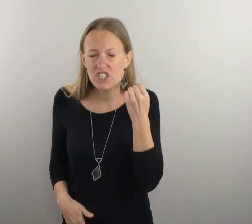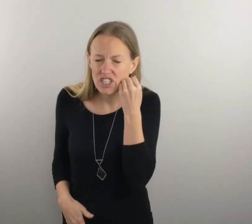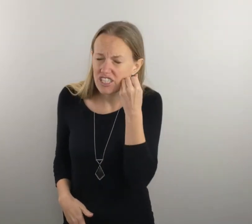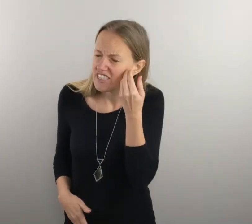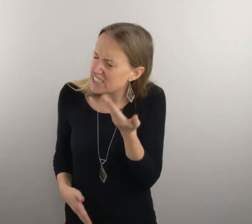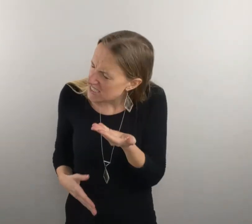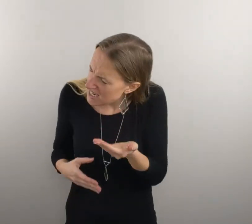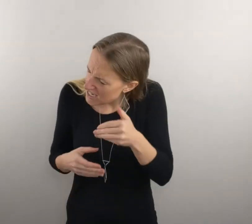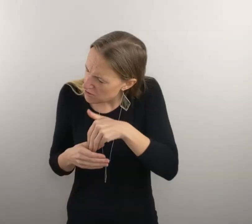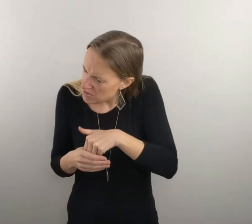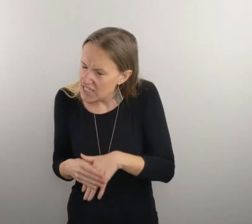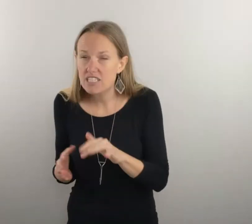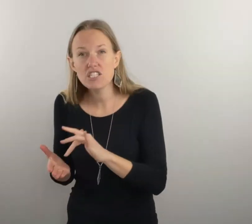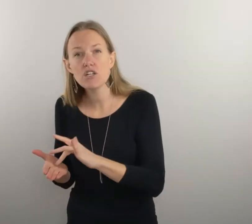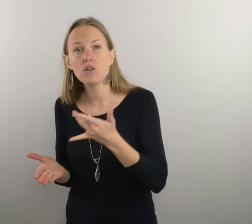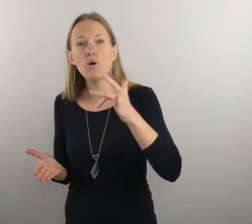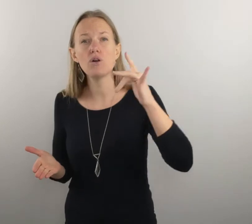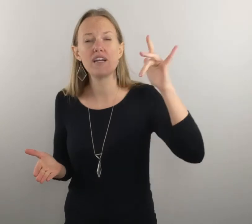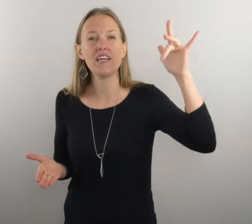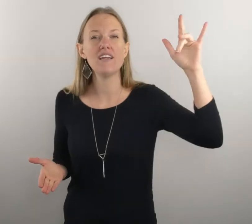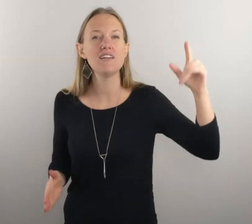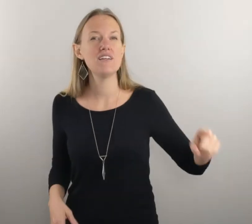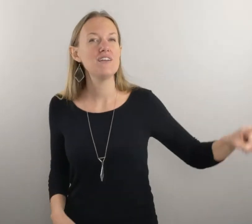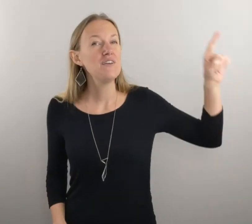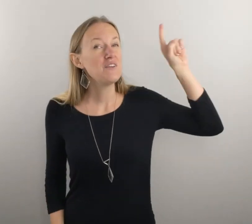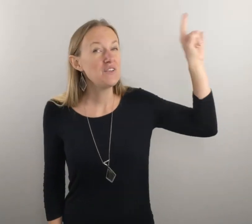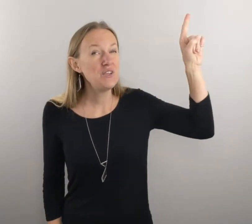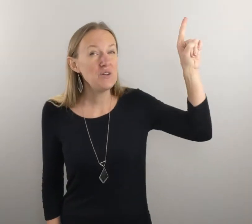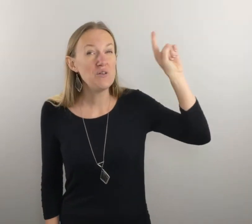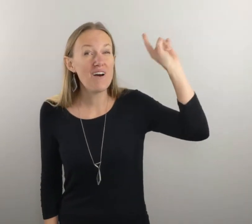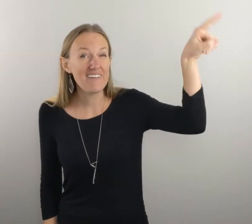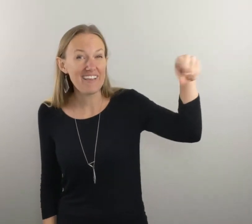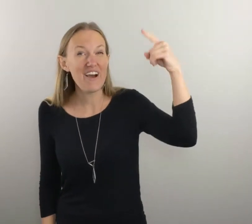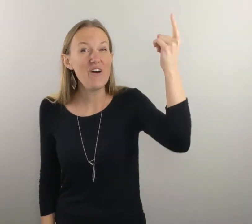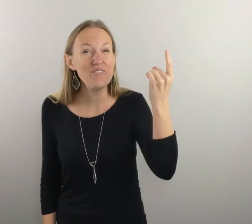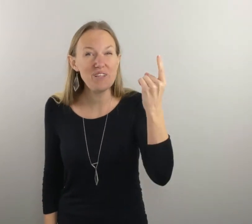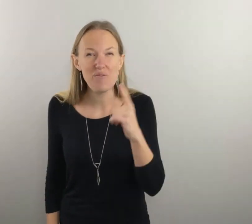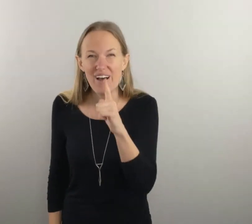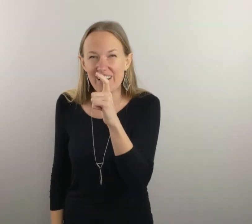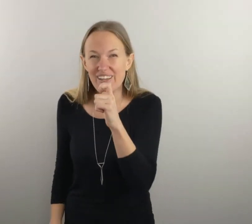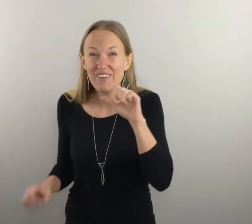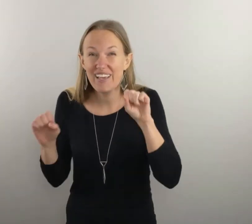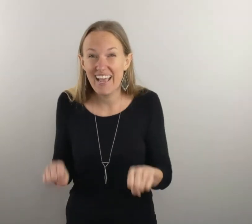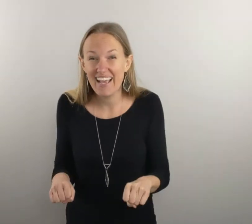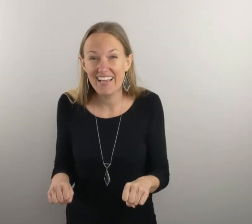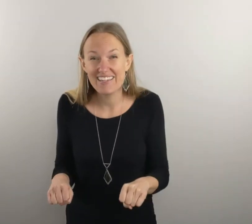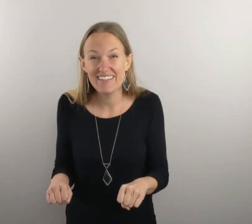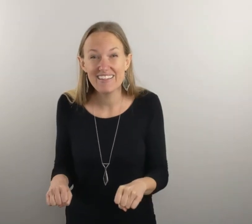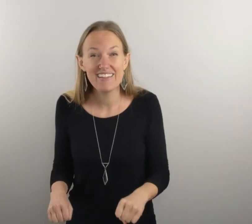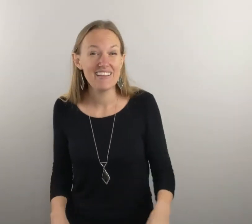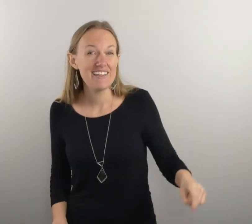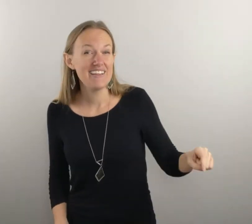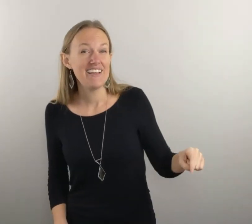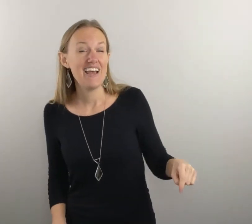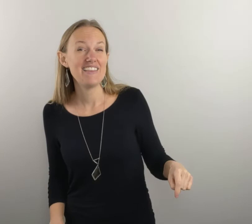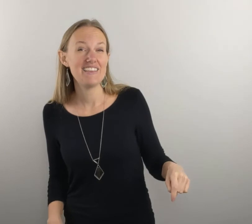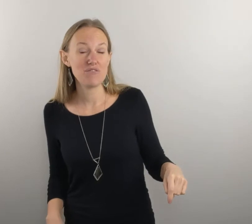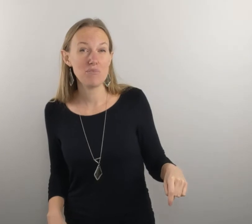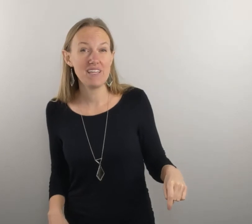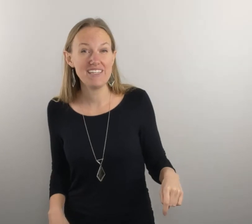turn shame into glory. You are the only one who can. And then that